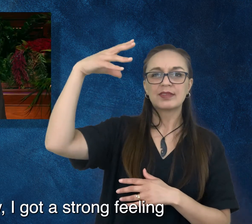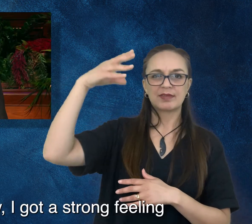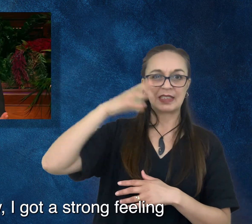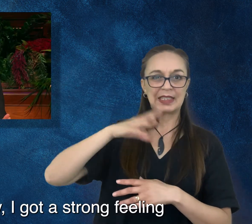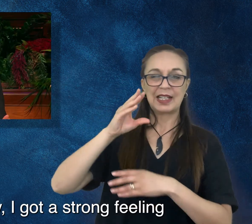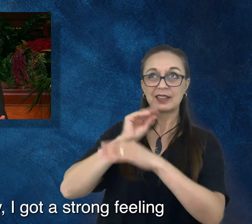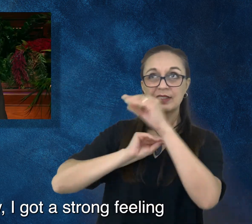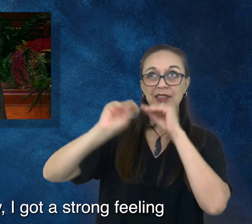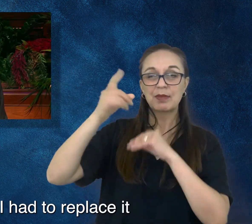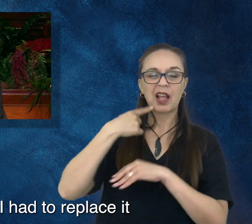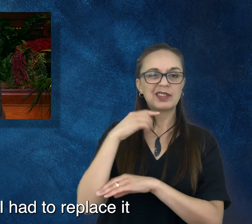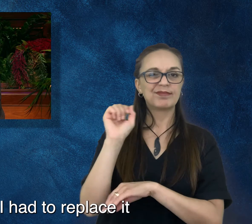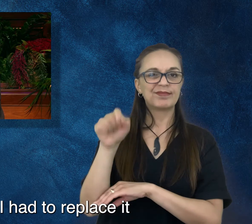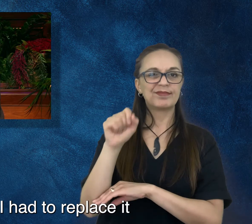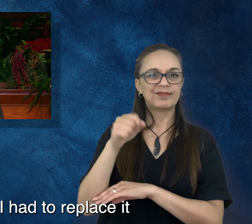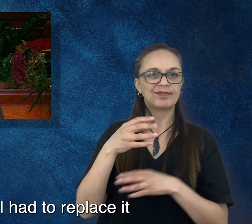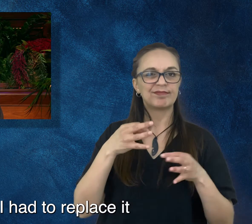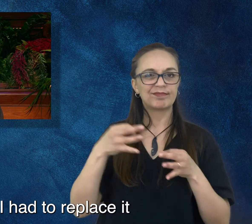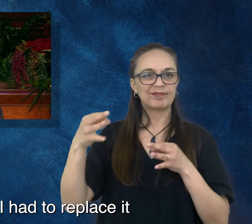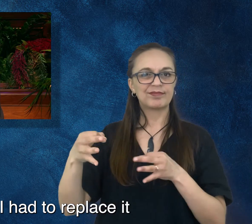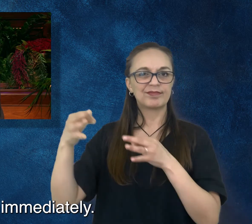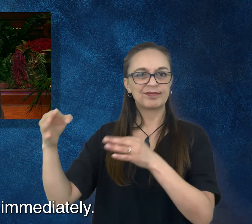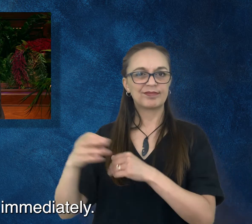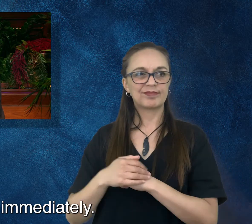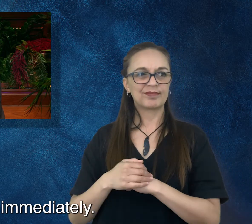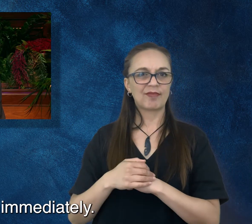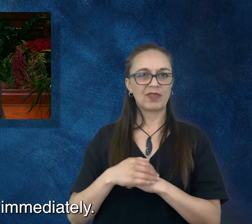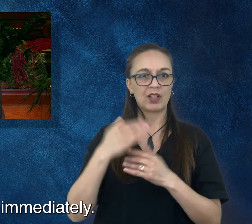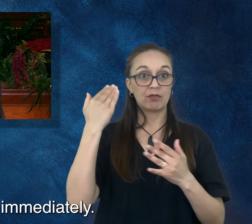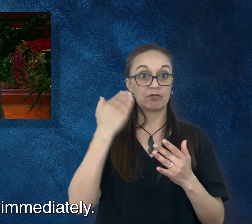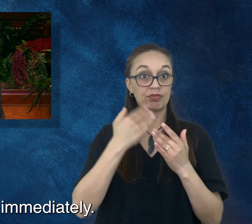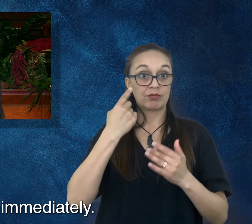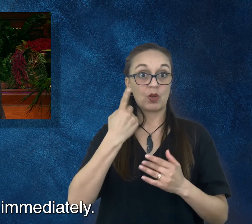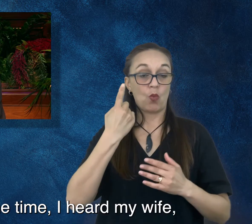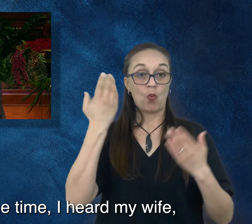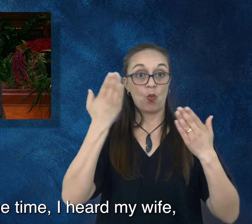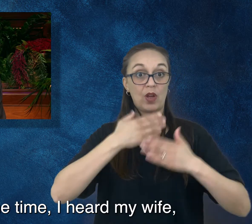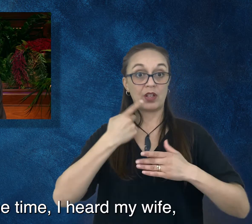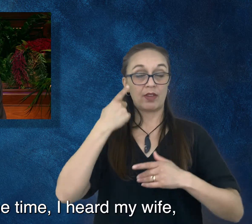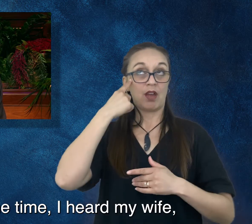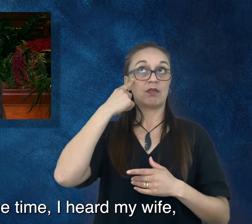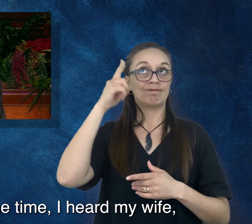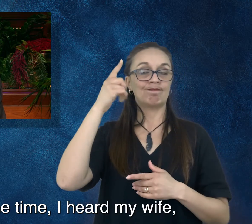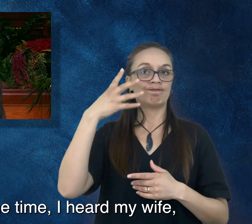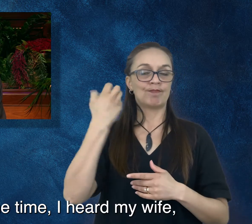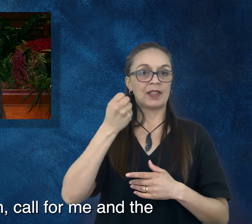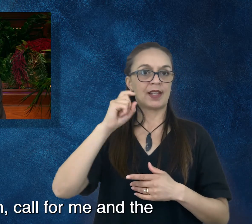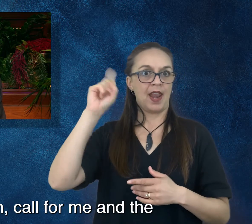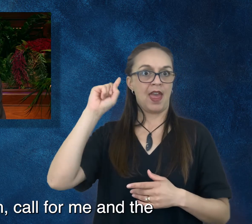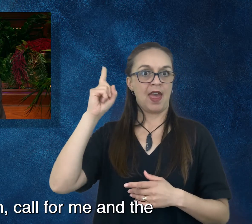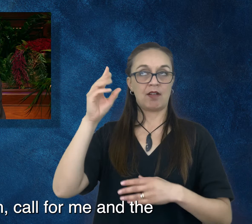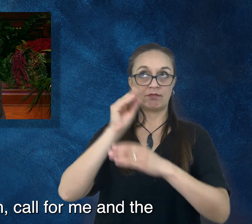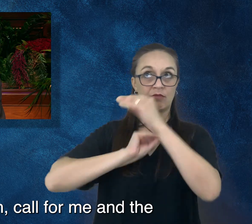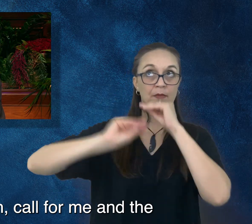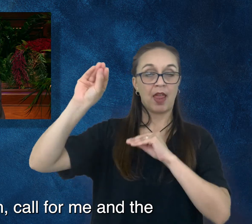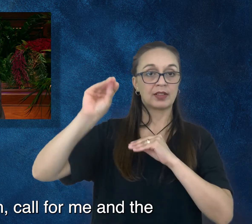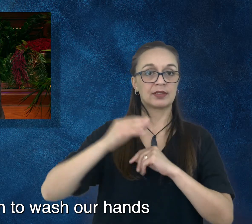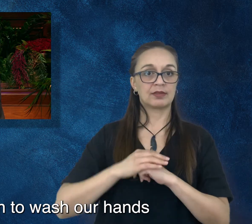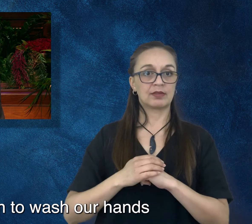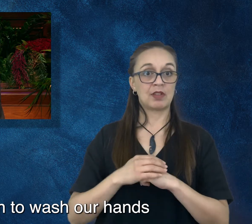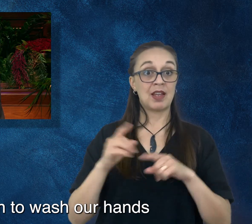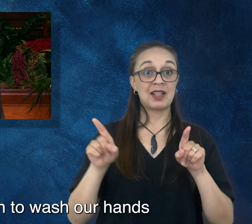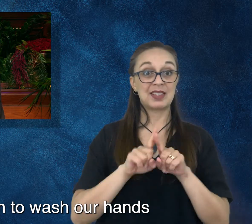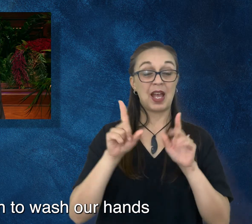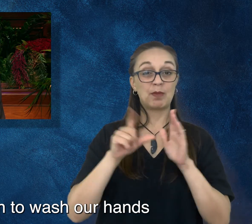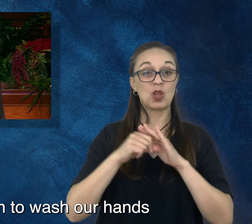Suddenly, I got a strong feeling that I had to replace it immediately. At the same time, I heard my wife, Mary Ann, call for me and